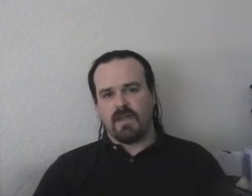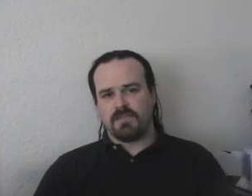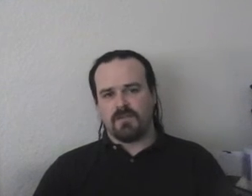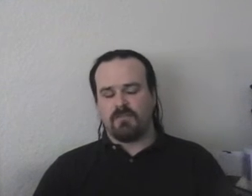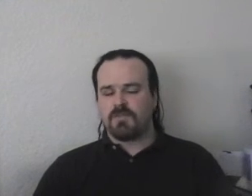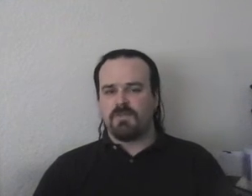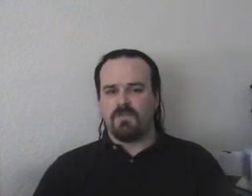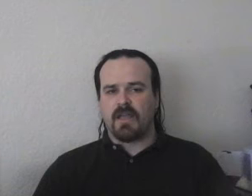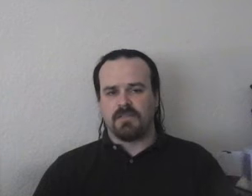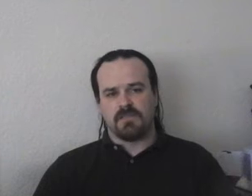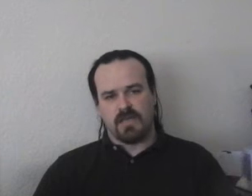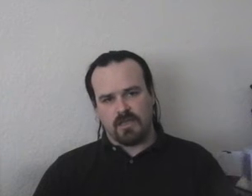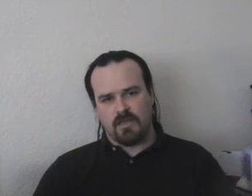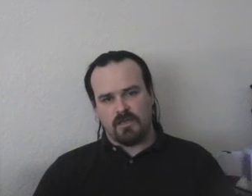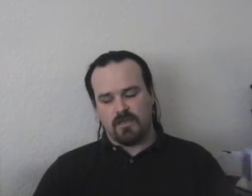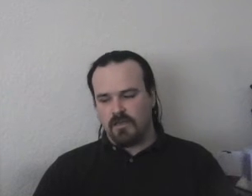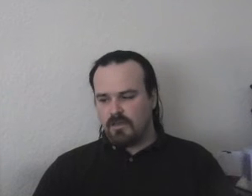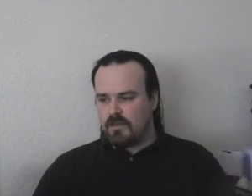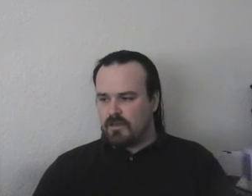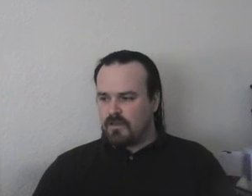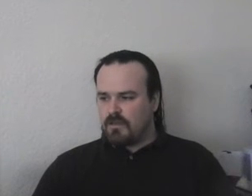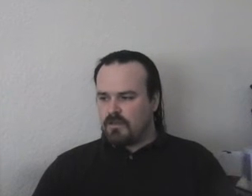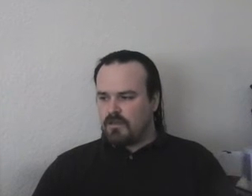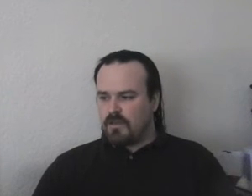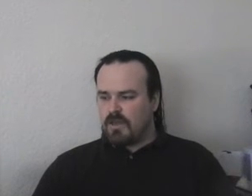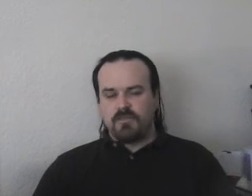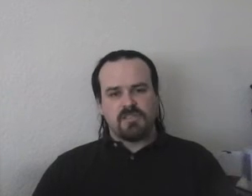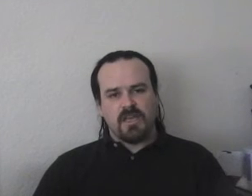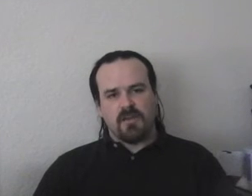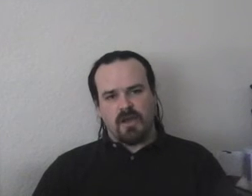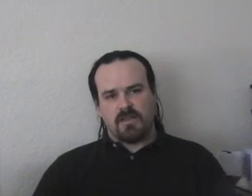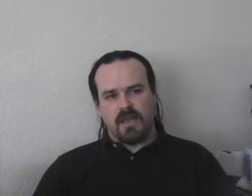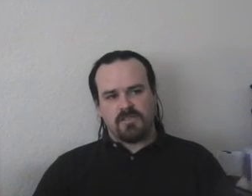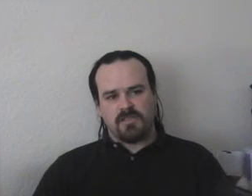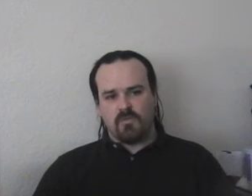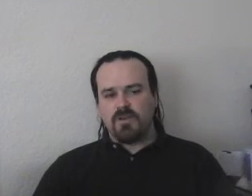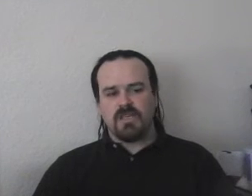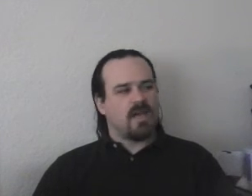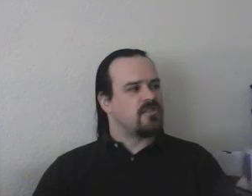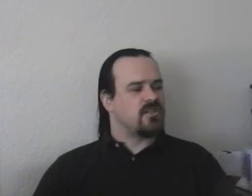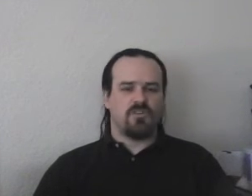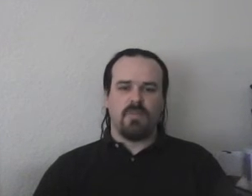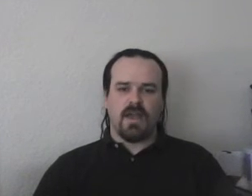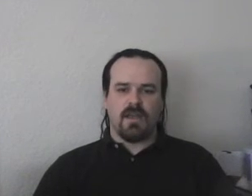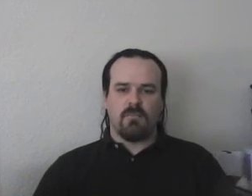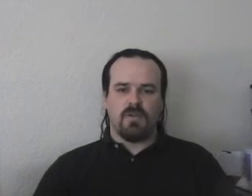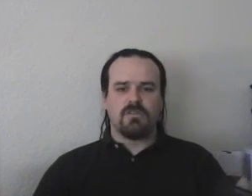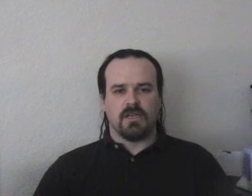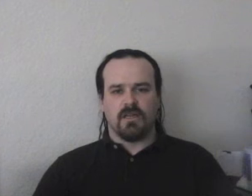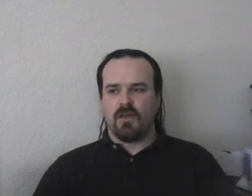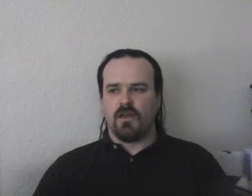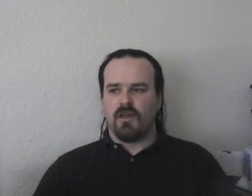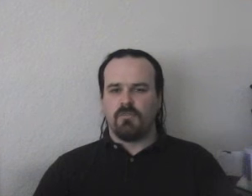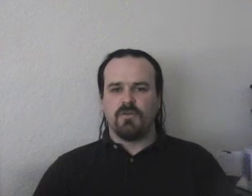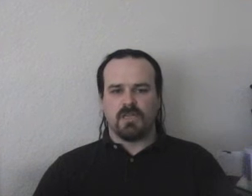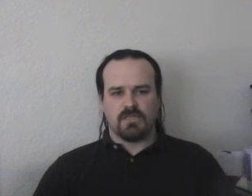advantage of, and it makes me fucking sick. I was just thinking about that. It's just that, once again, it's just humanity abusing it, abusing